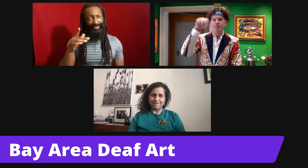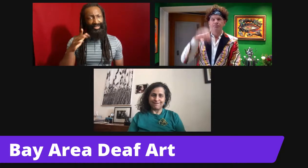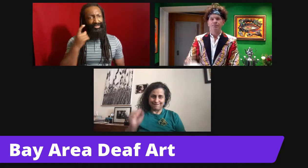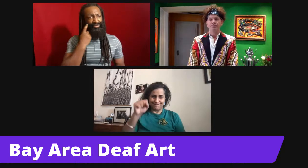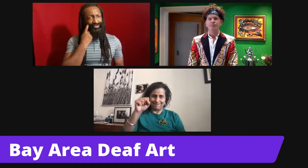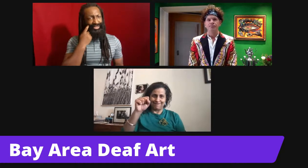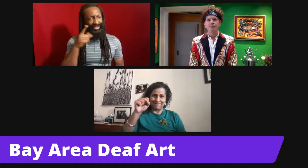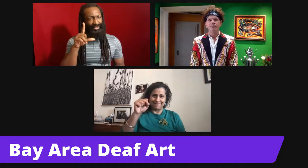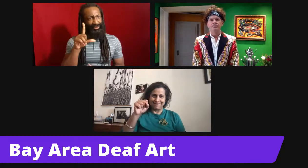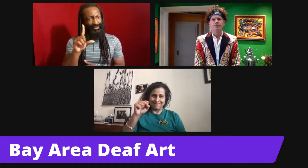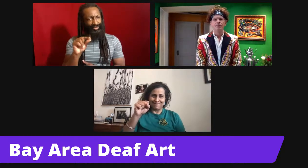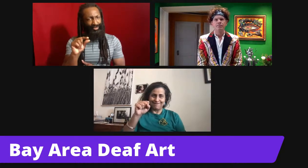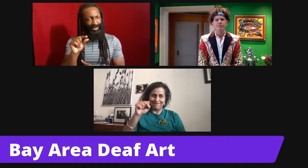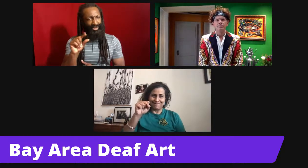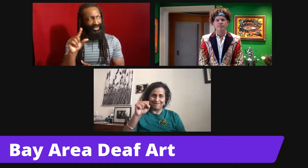that was... I wonder, yeah.